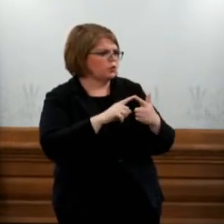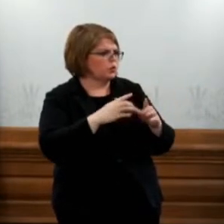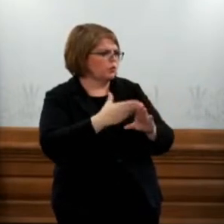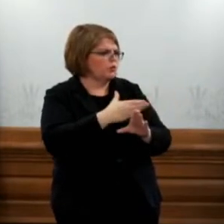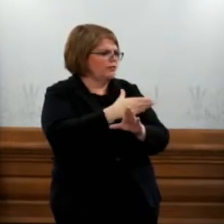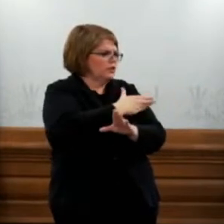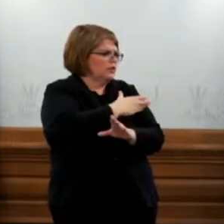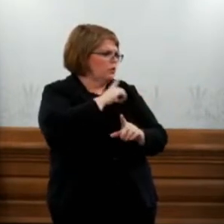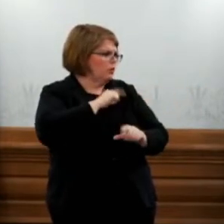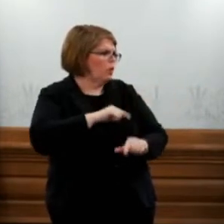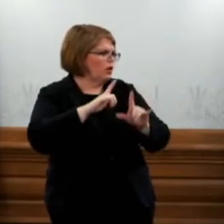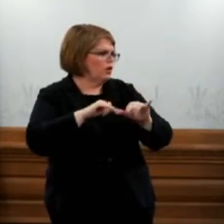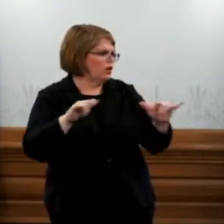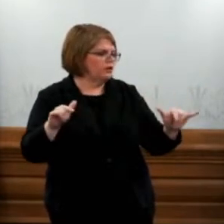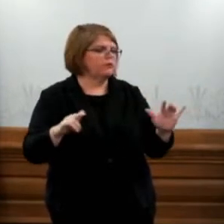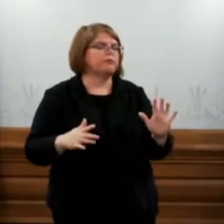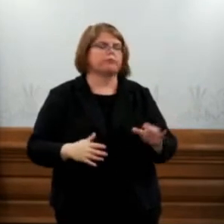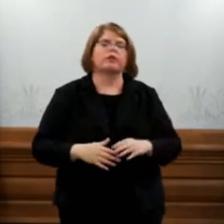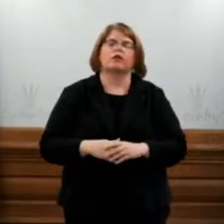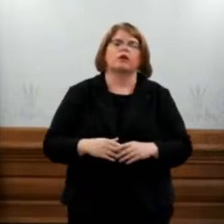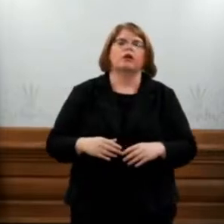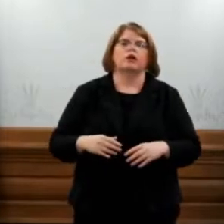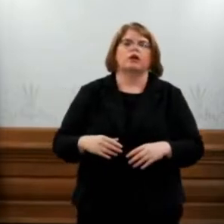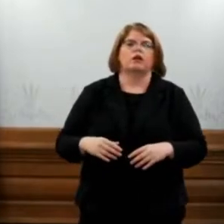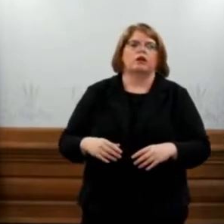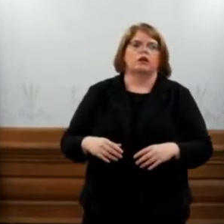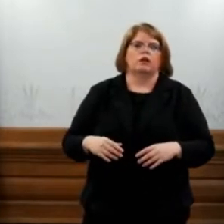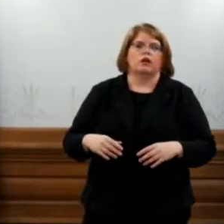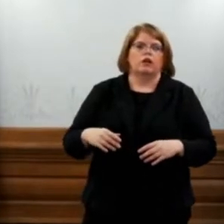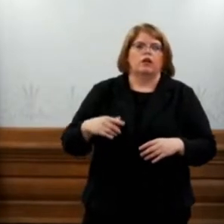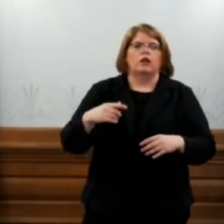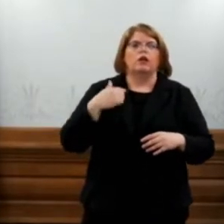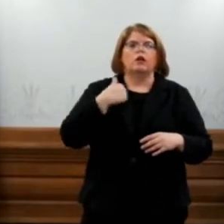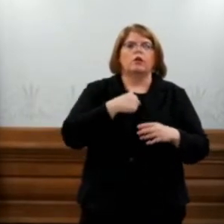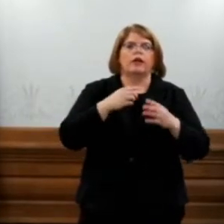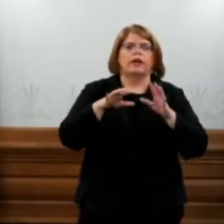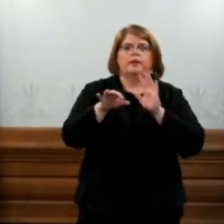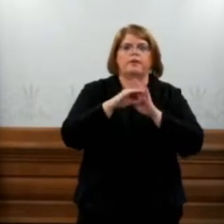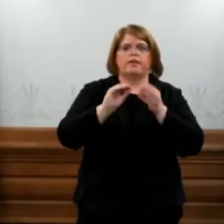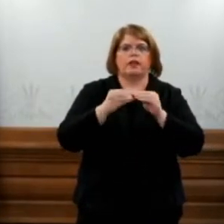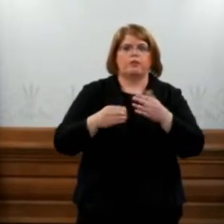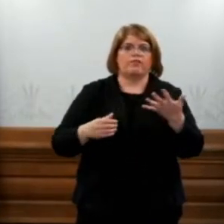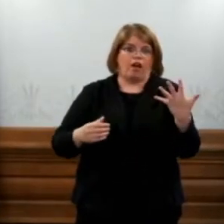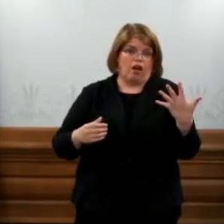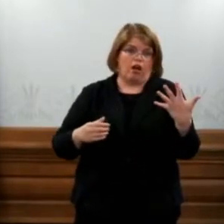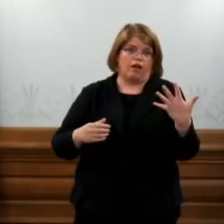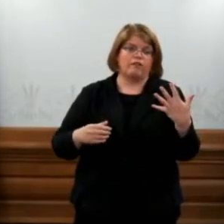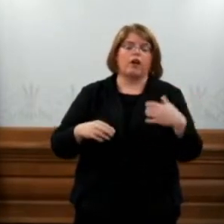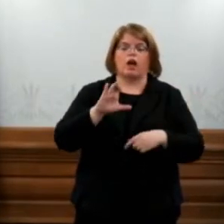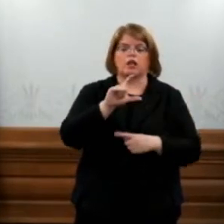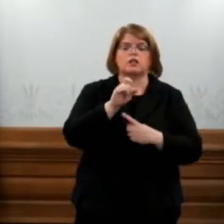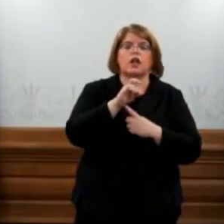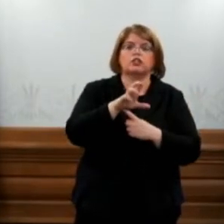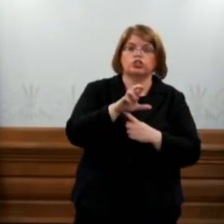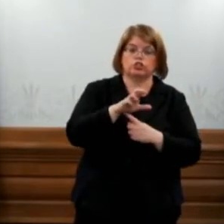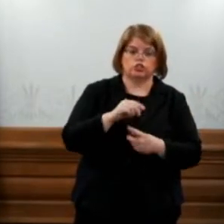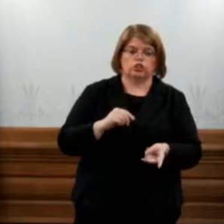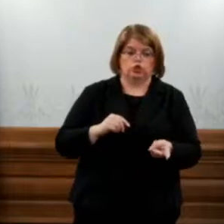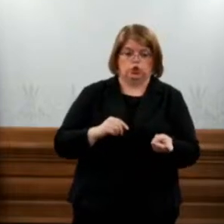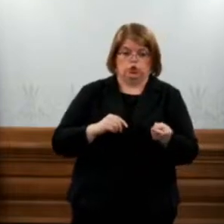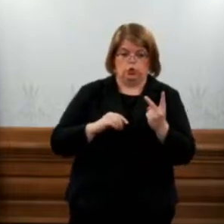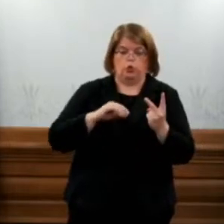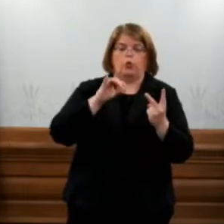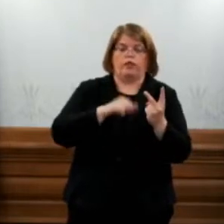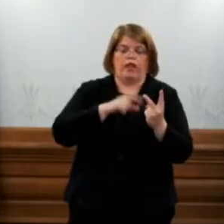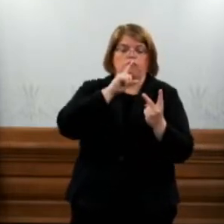previously been reported or. Yeah, we picked a number of 5. That's, an outbreak or a cluster is defined as 2 that are